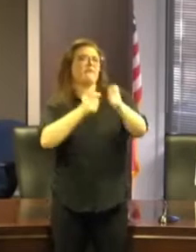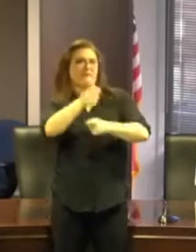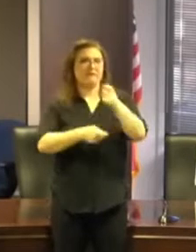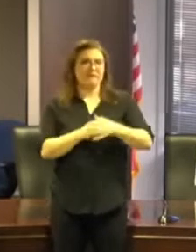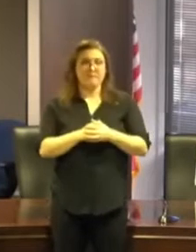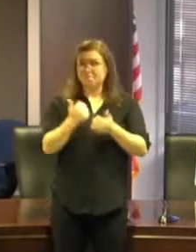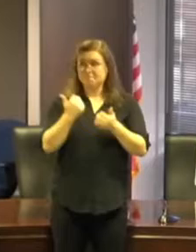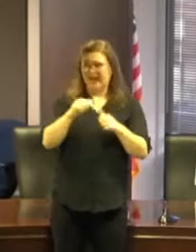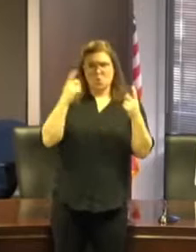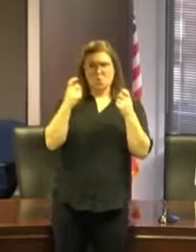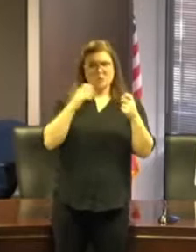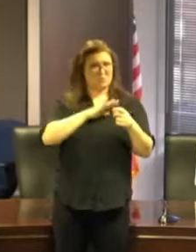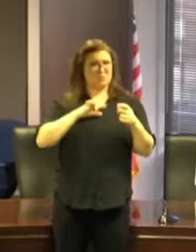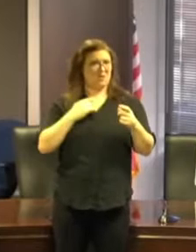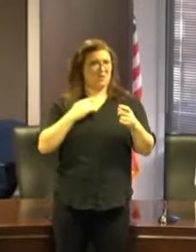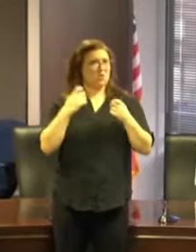from the board members?